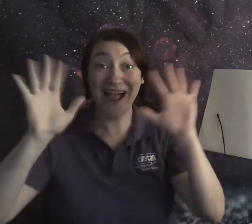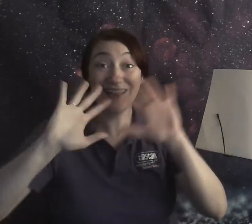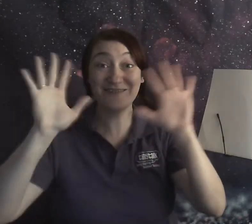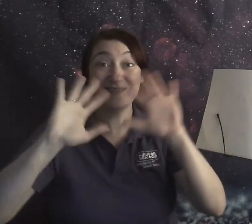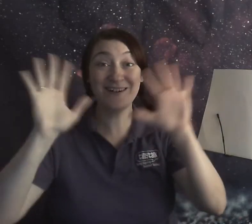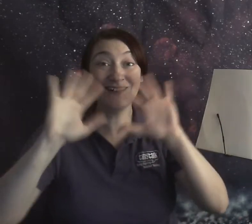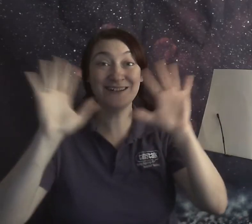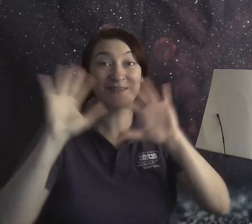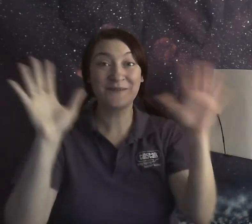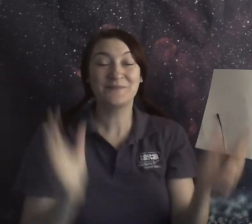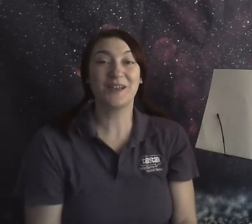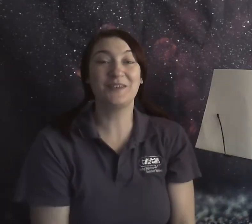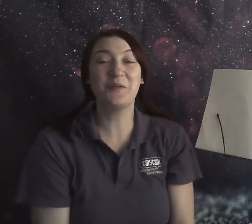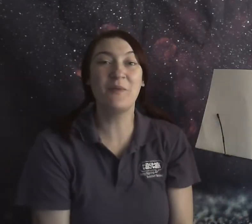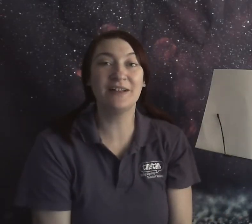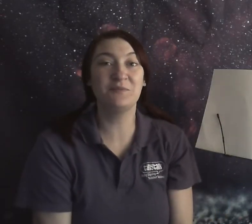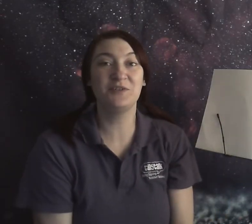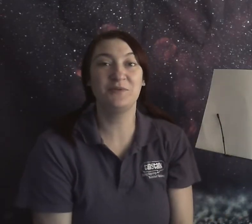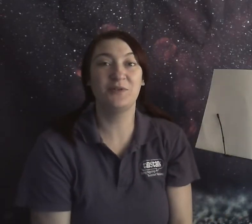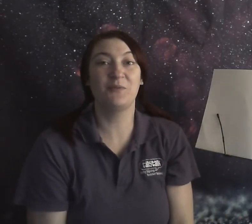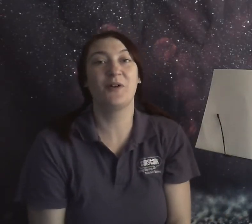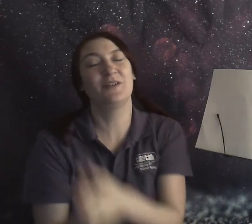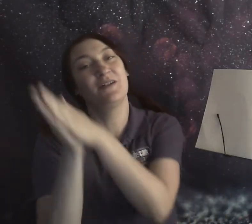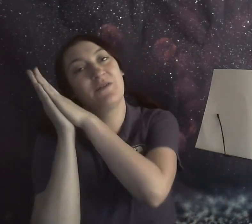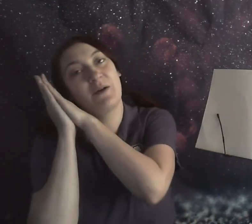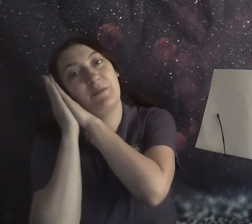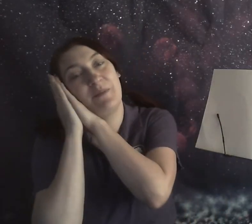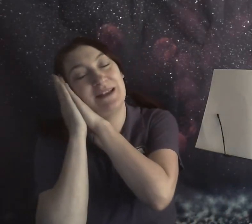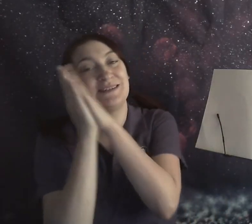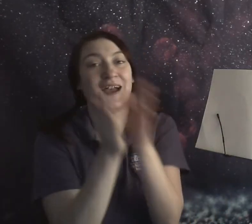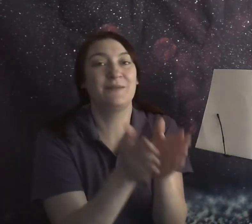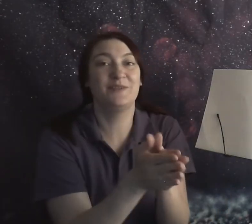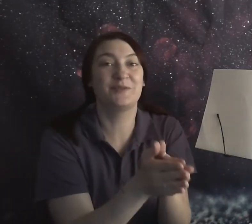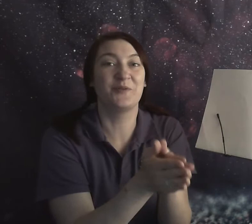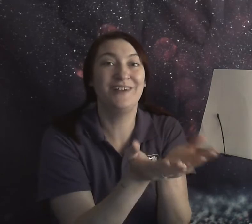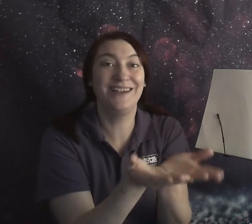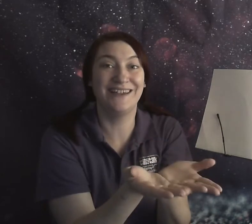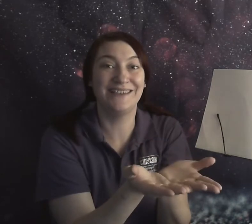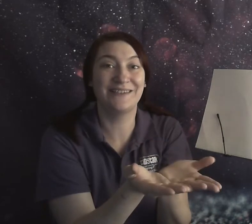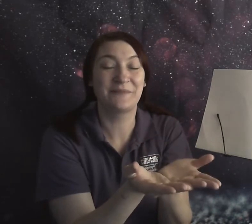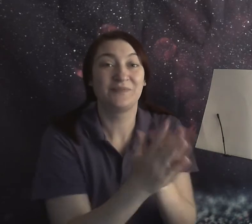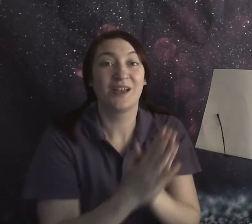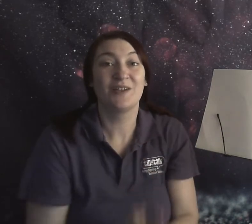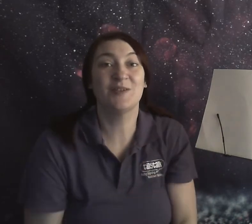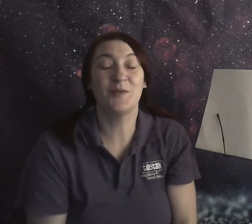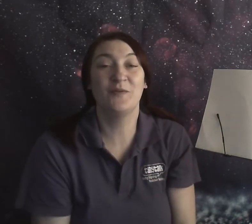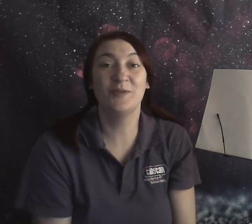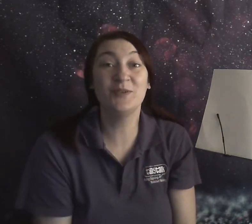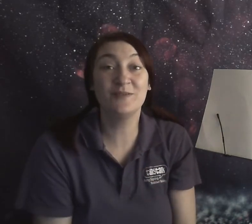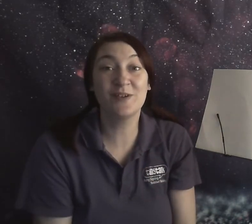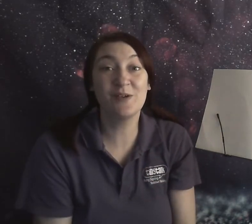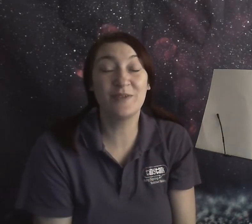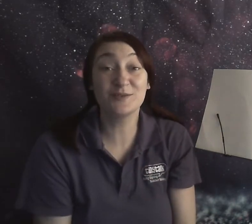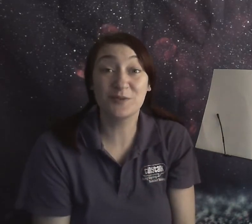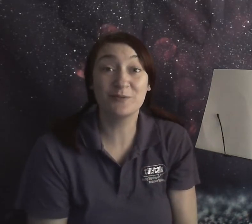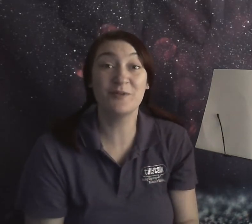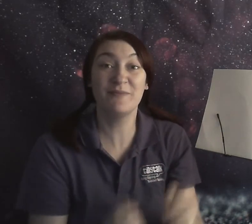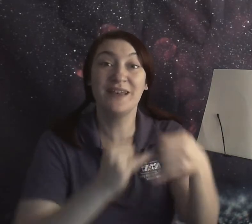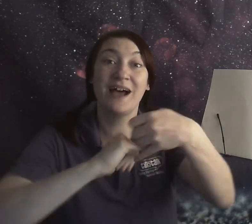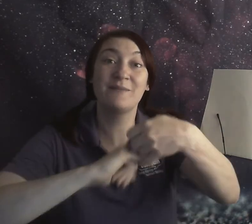Hi everyone, so welcome to another one of our bedtime stories. So for those of you that don't know me, I'm